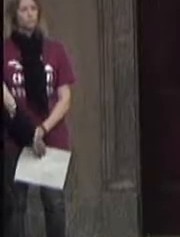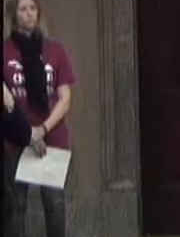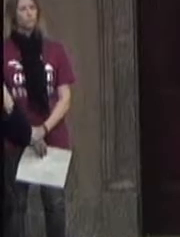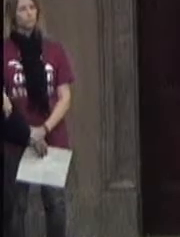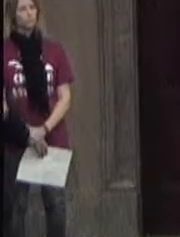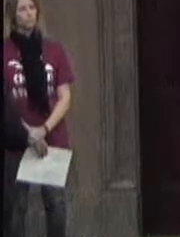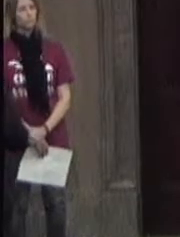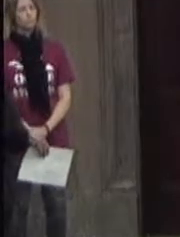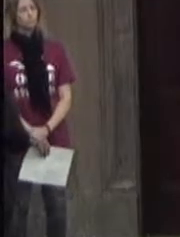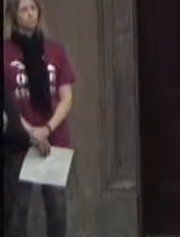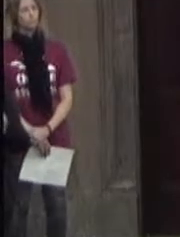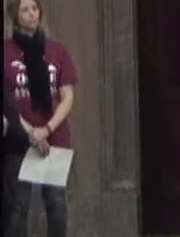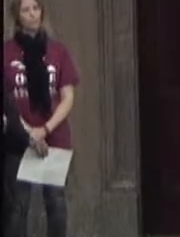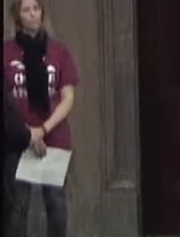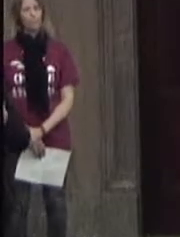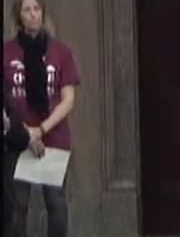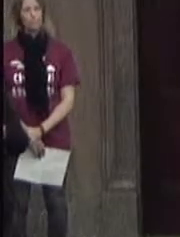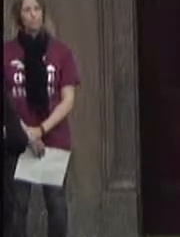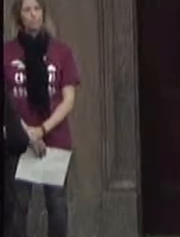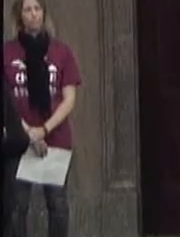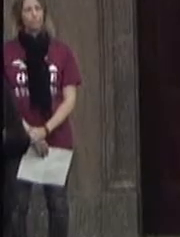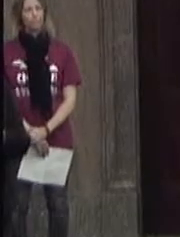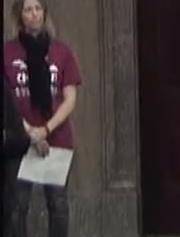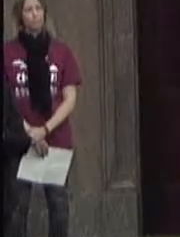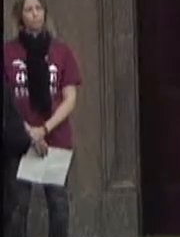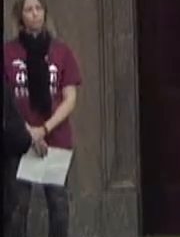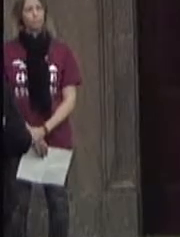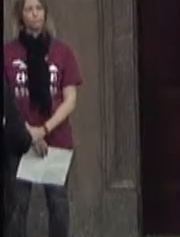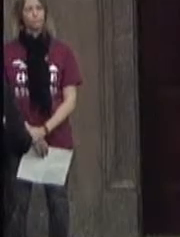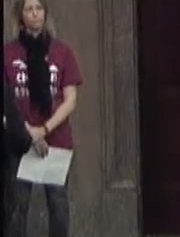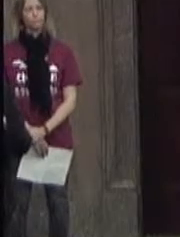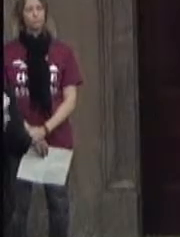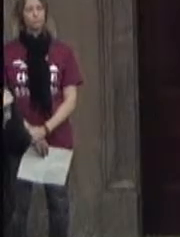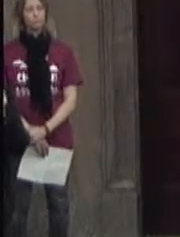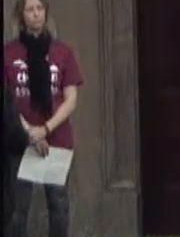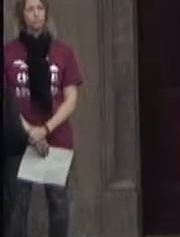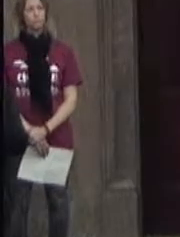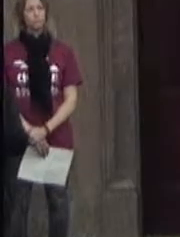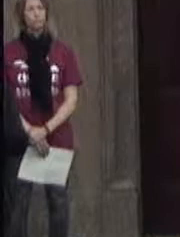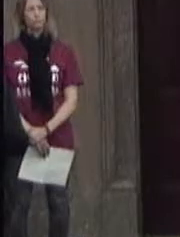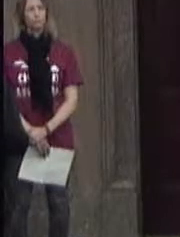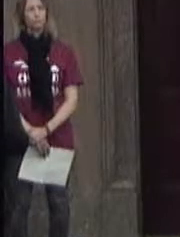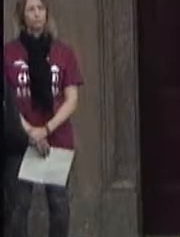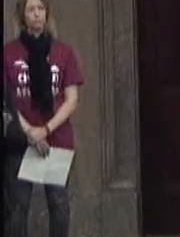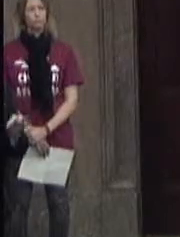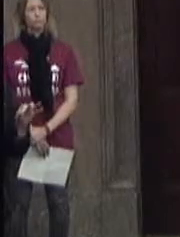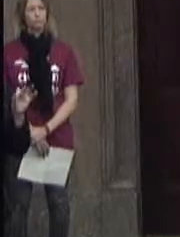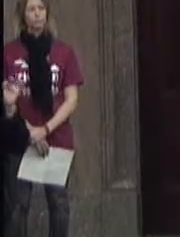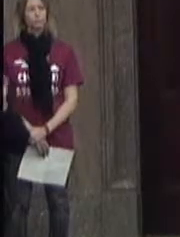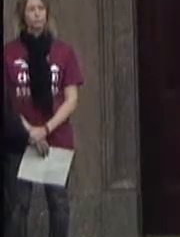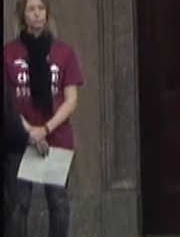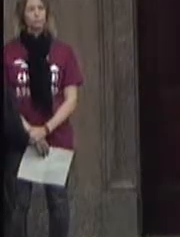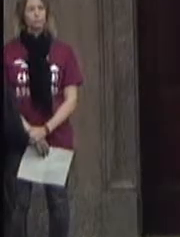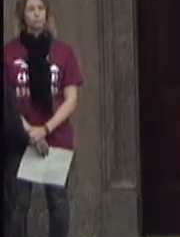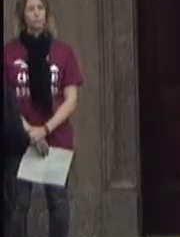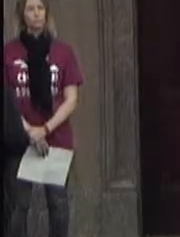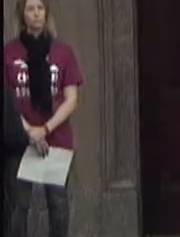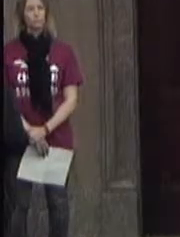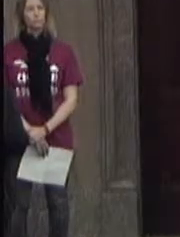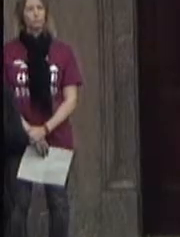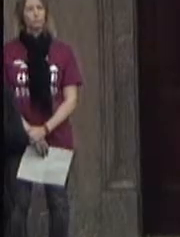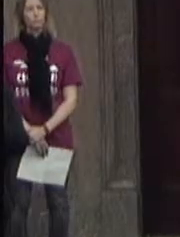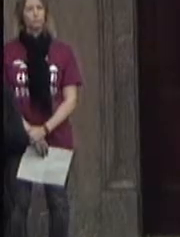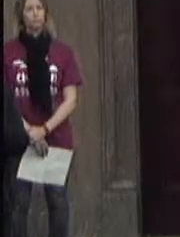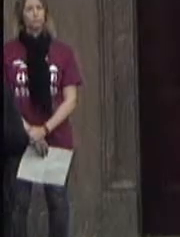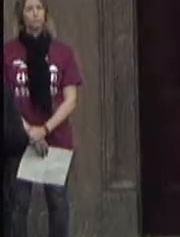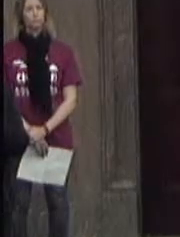evaluated. Thank you for your time and your ongoing support of this vital institution, which truly is an engine